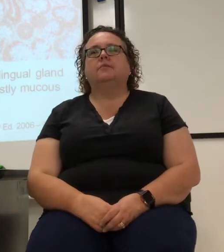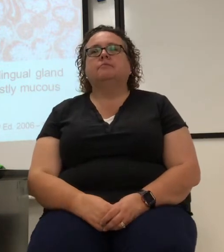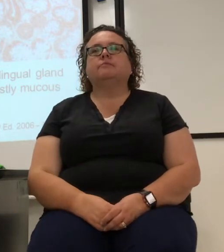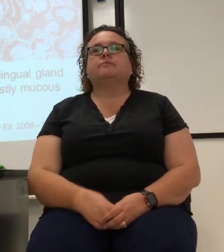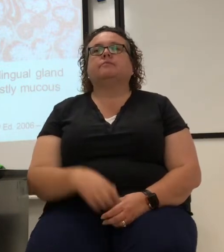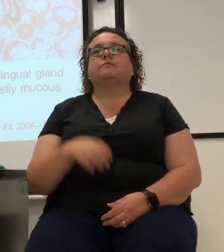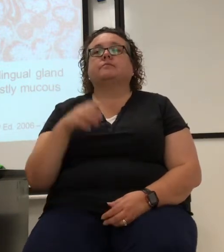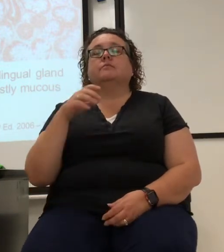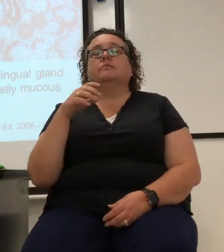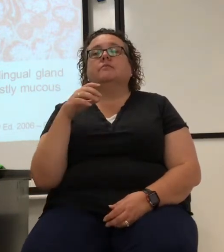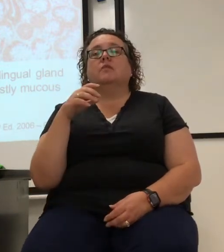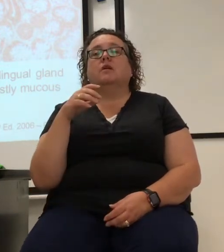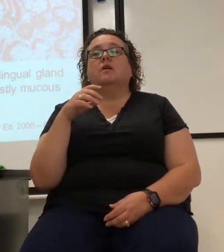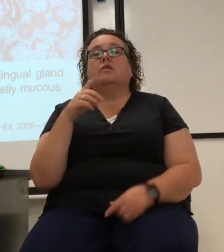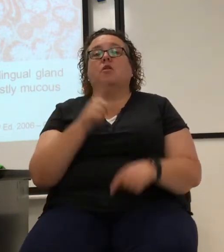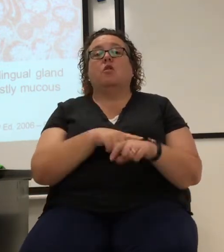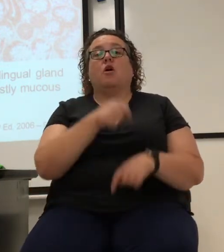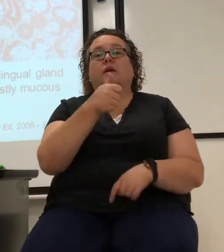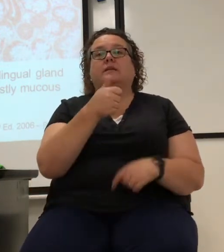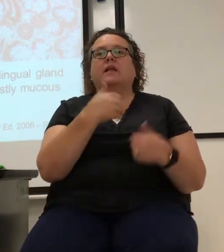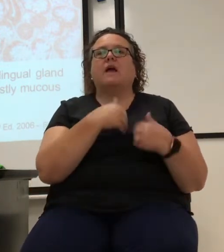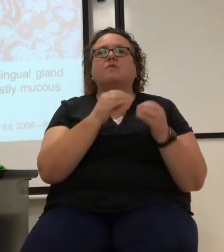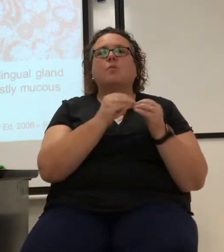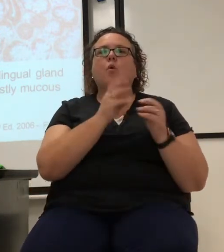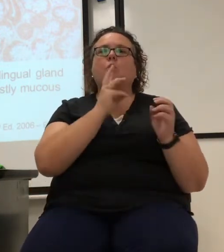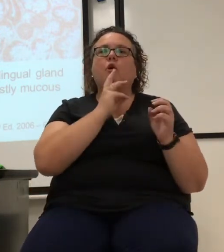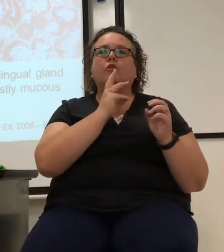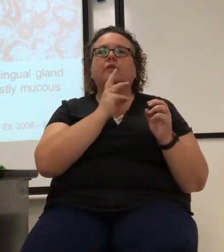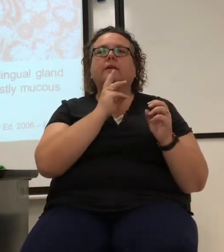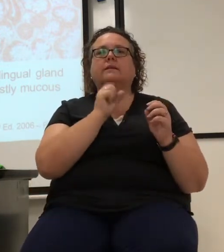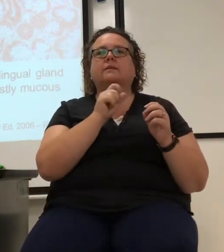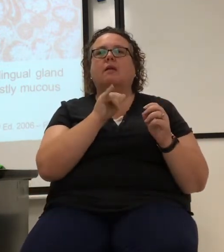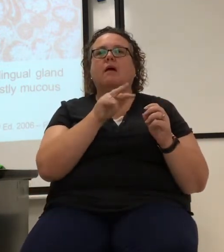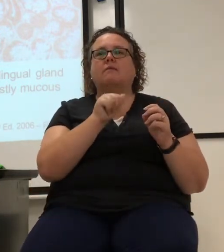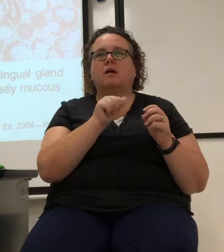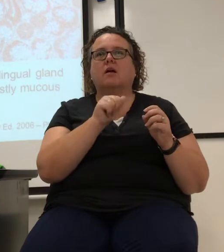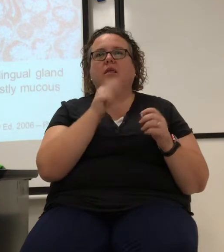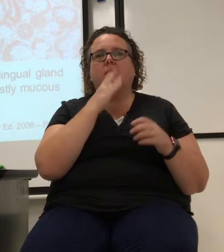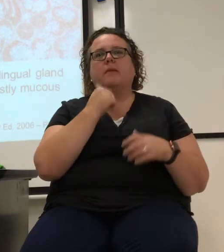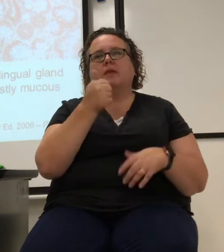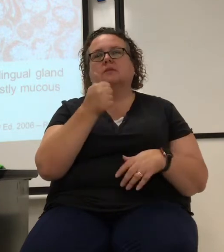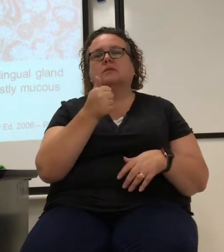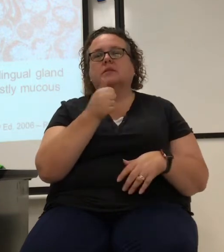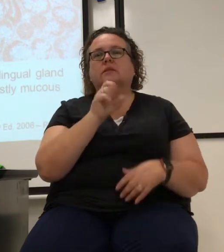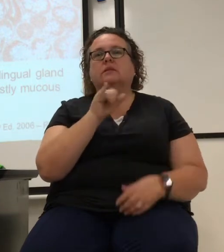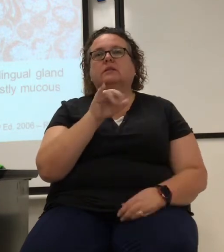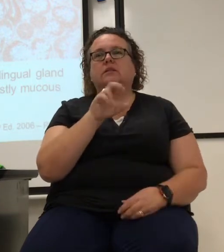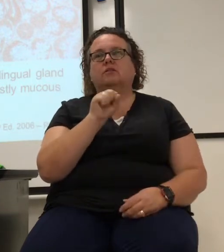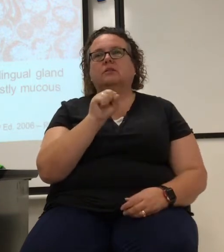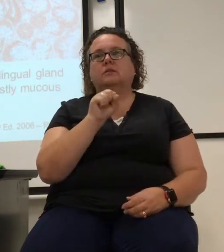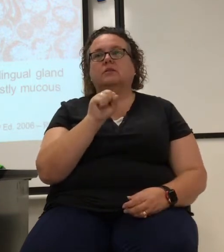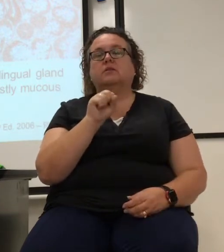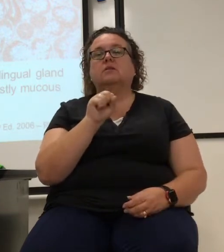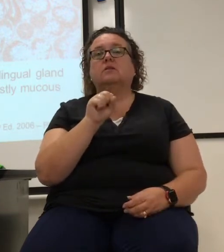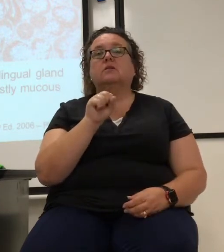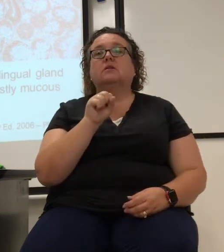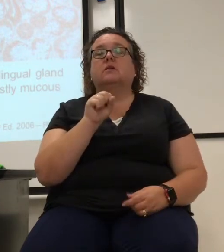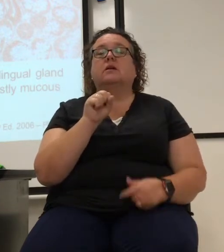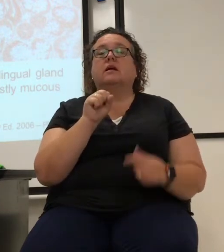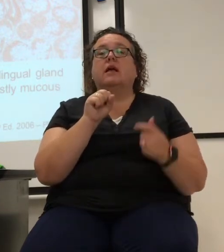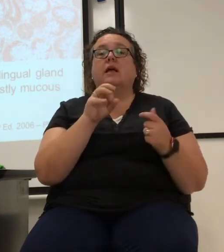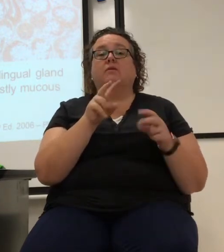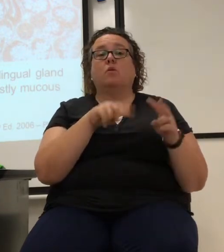the ones with the longest duct lengths carry the watery saliva the best, the serous saliva. And if you look at